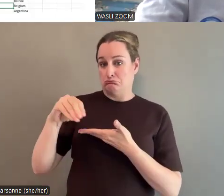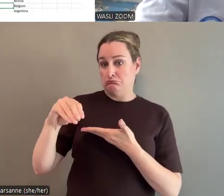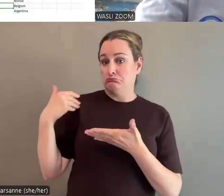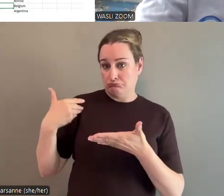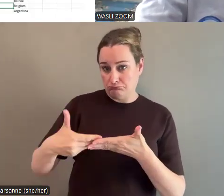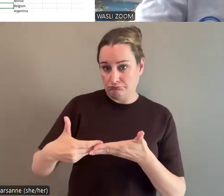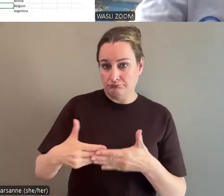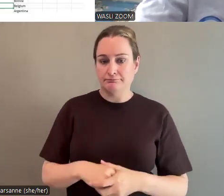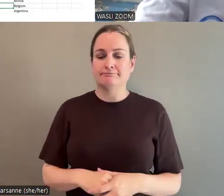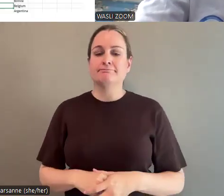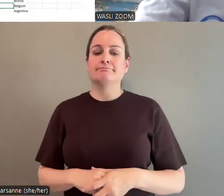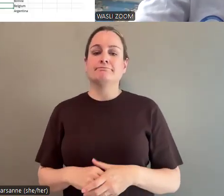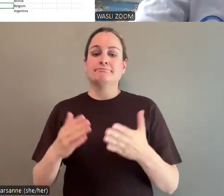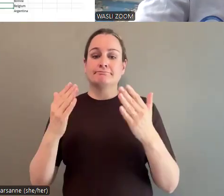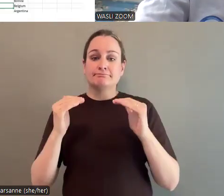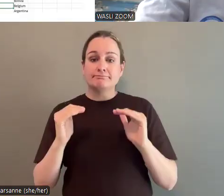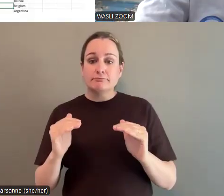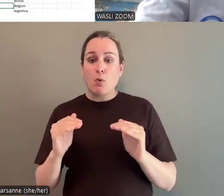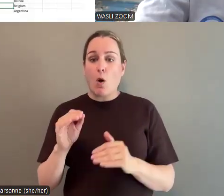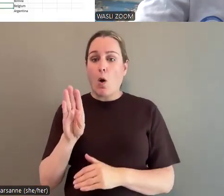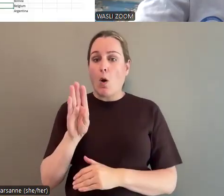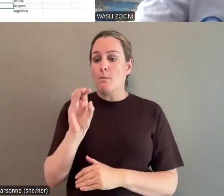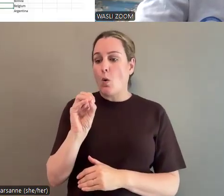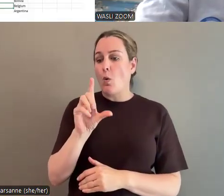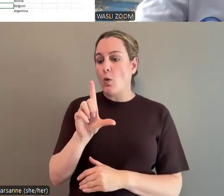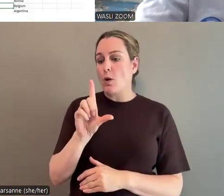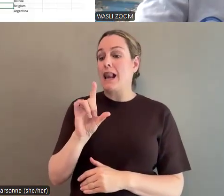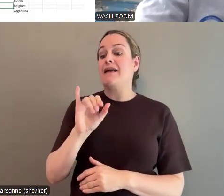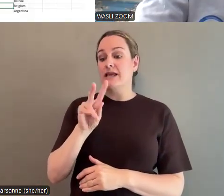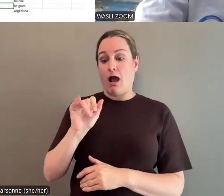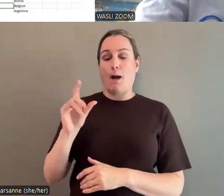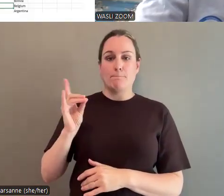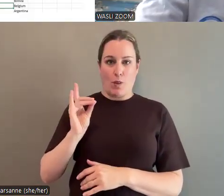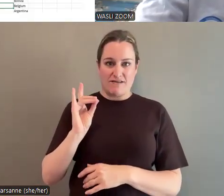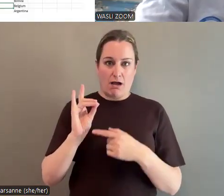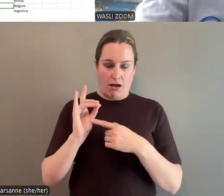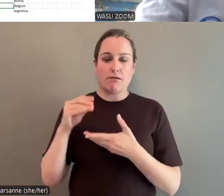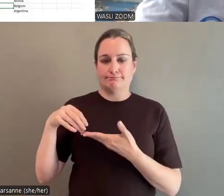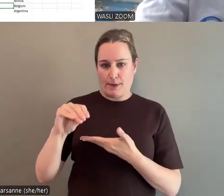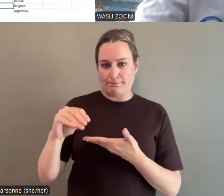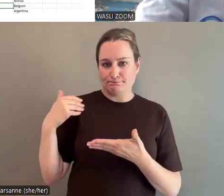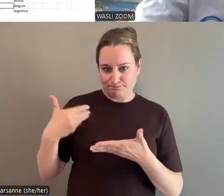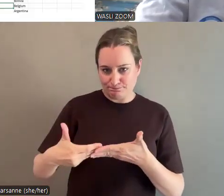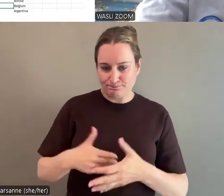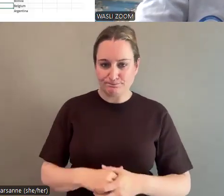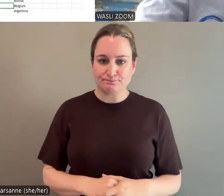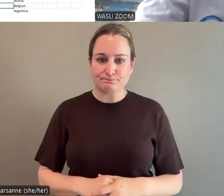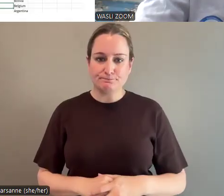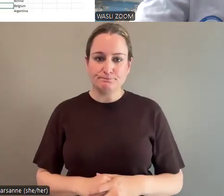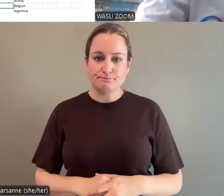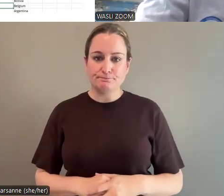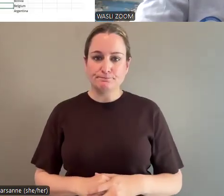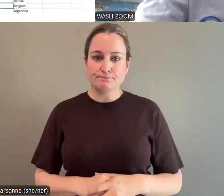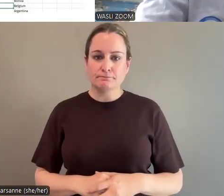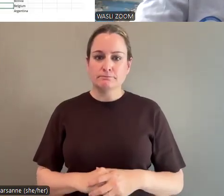date. And we have the Bolivian Association of Sign Language Interpreter. They have paid their dues up to date. Number 23,